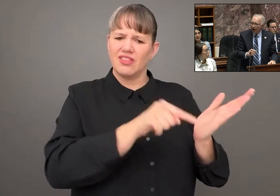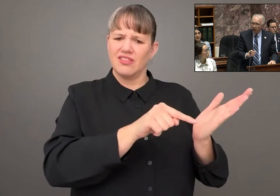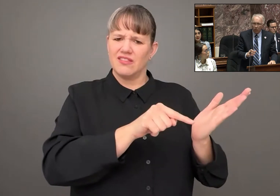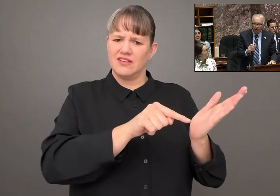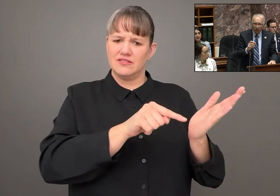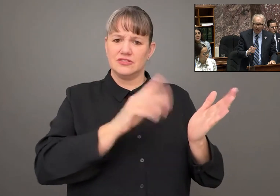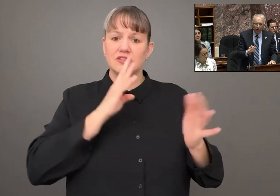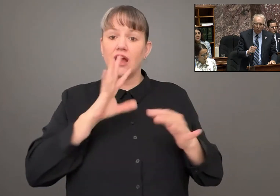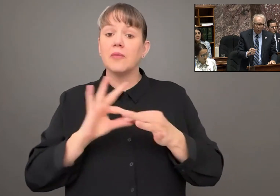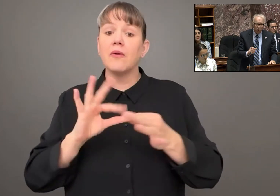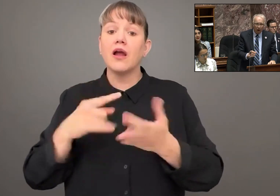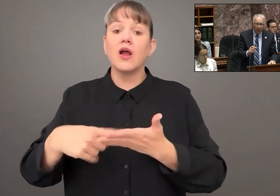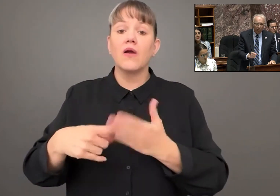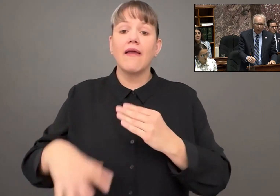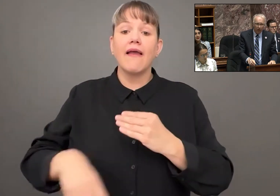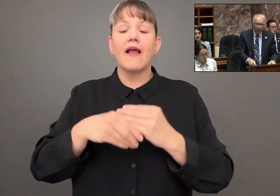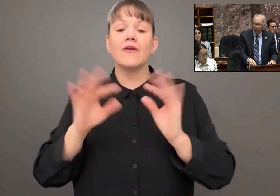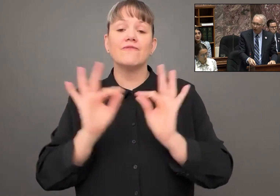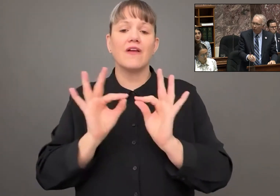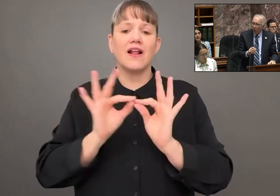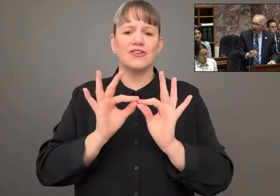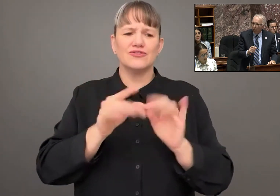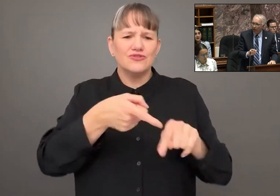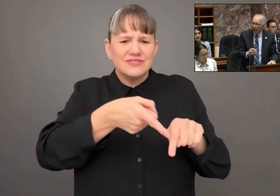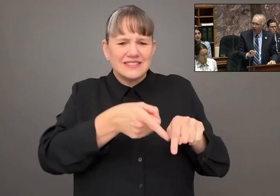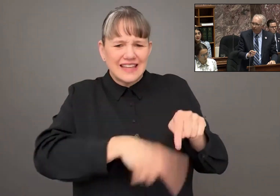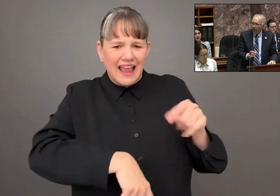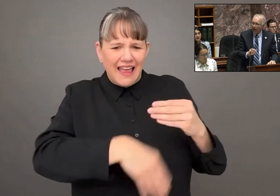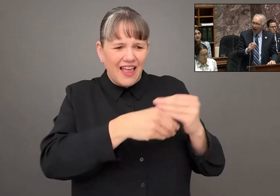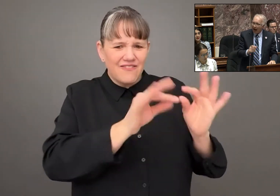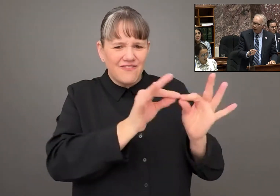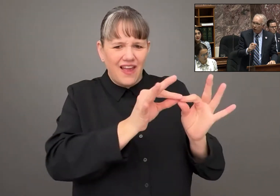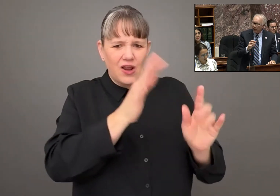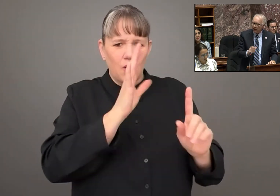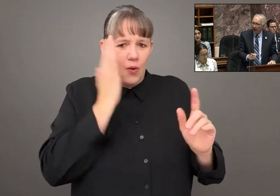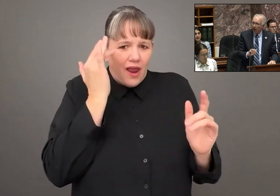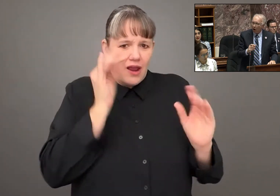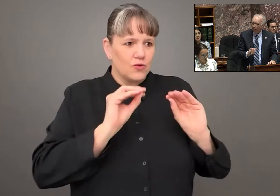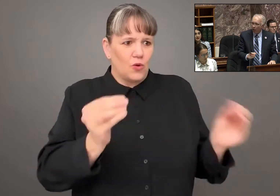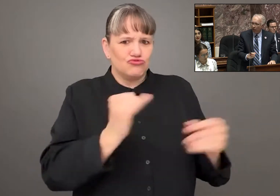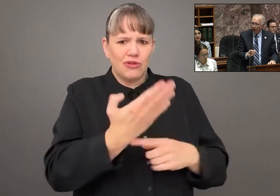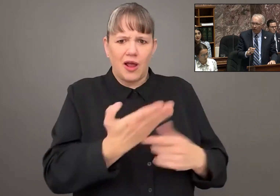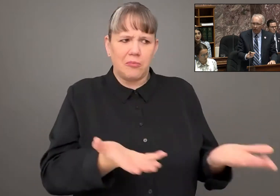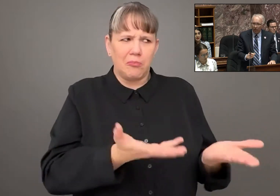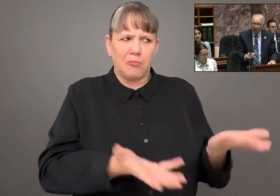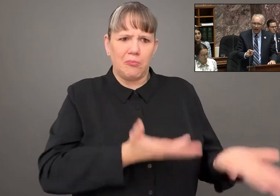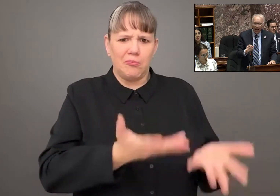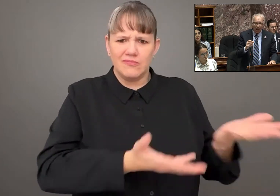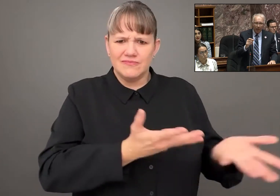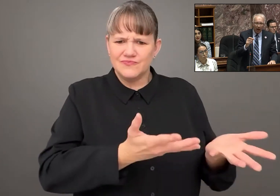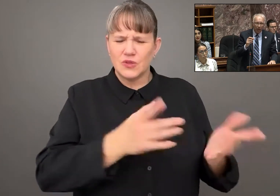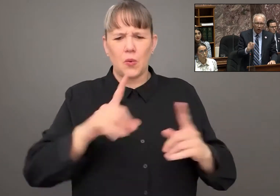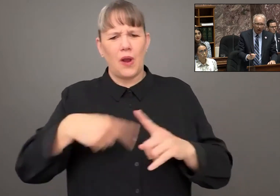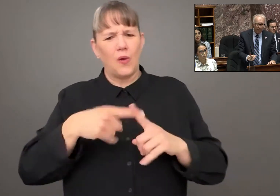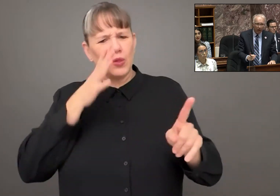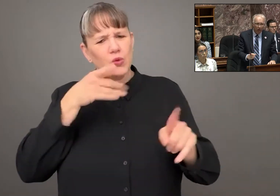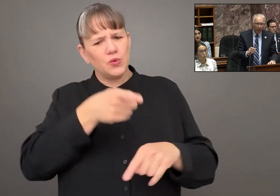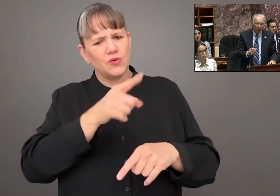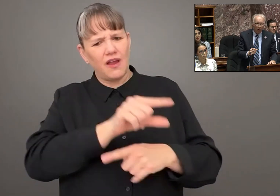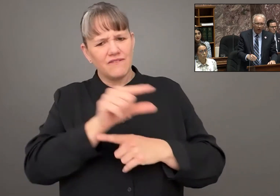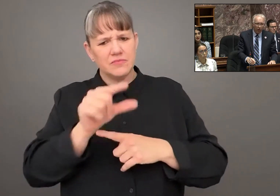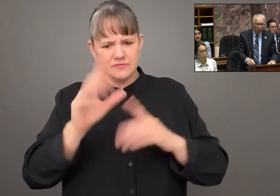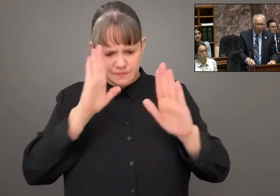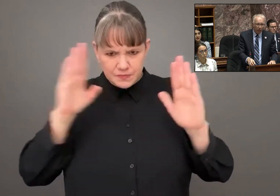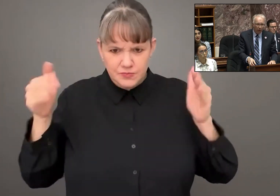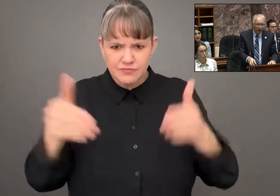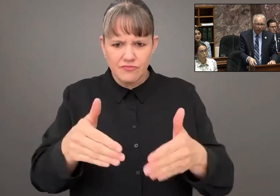add value when there is no jobs and there is no thing. So when will this government actually take our forest sector seriously and become a champion for